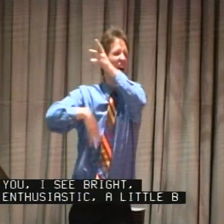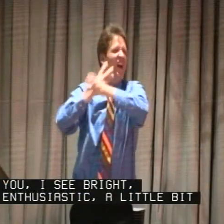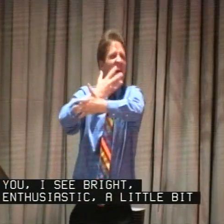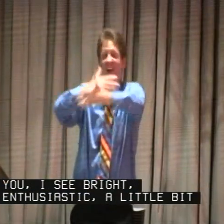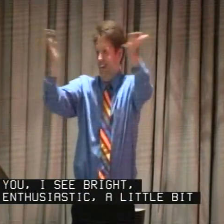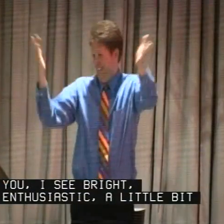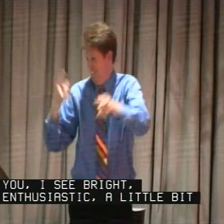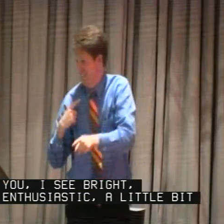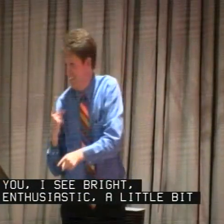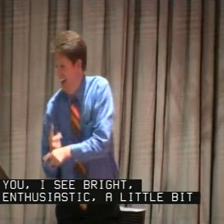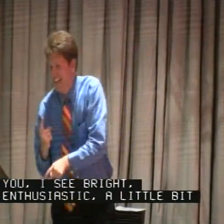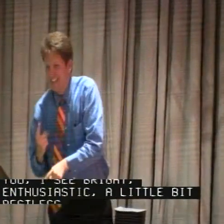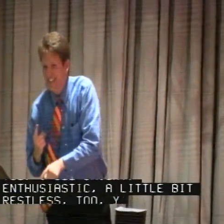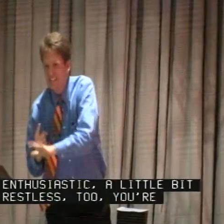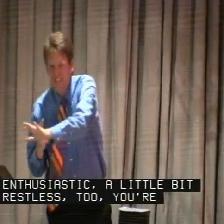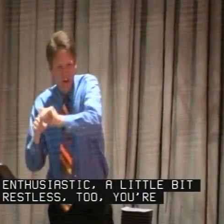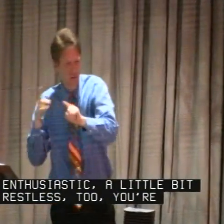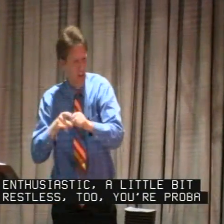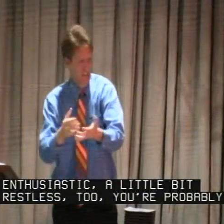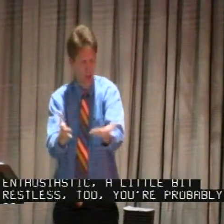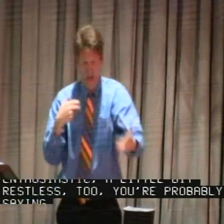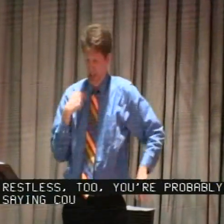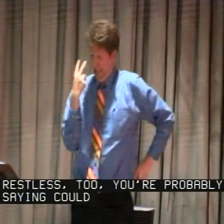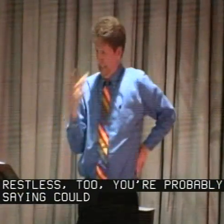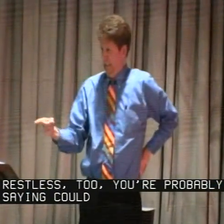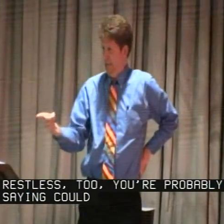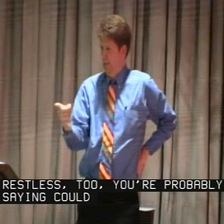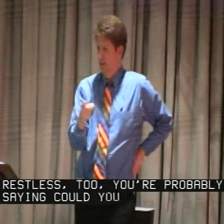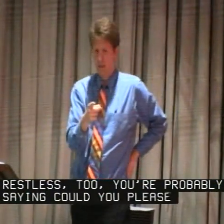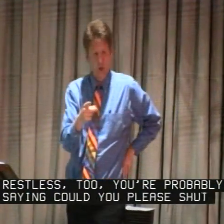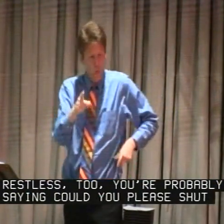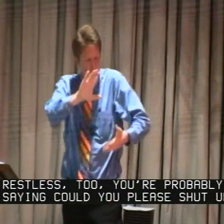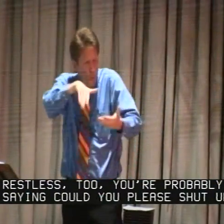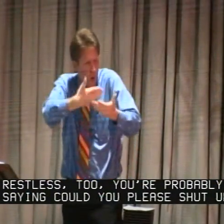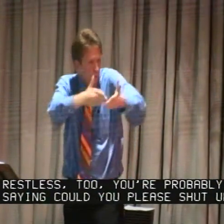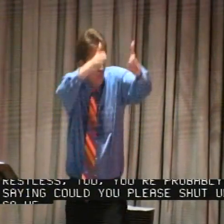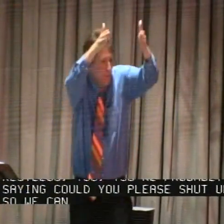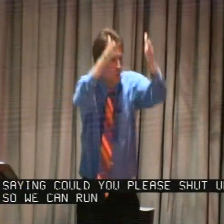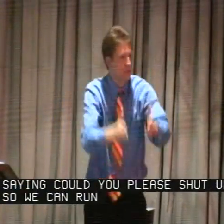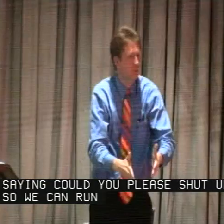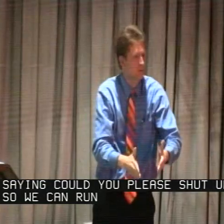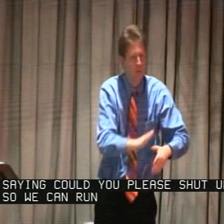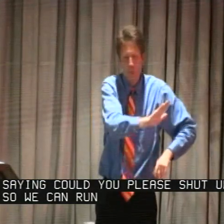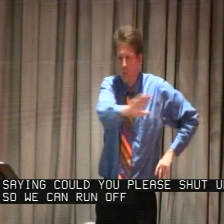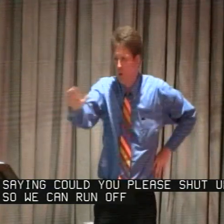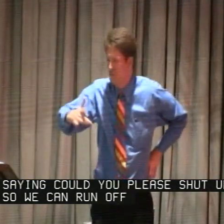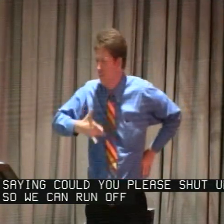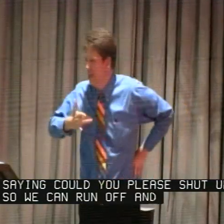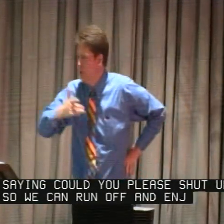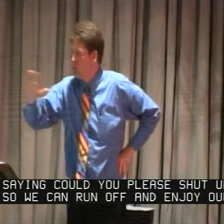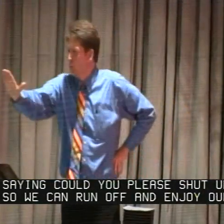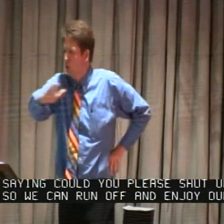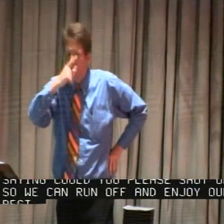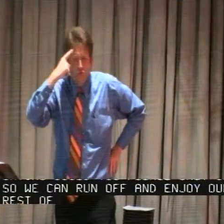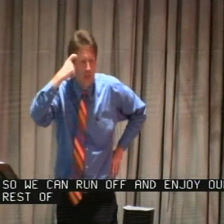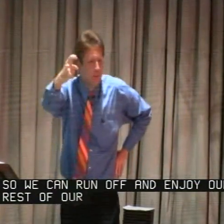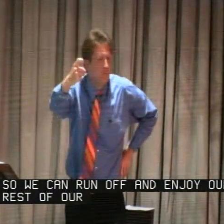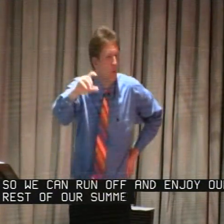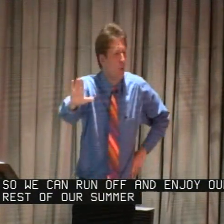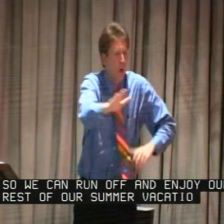please shut up so that we can run off and enjoy the rest of our summer vacation? But we want to look at you as a whole person,